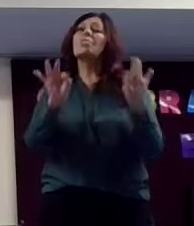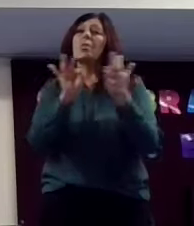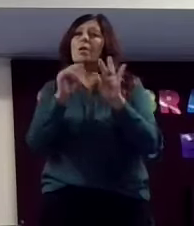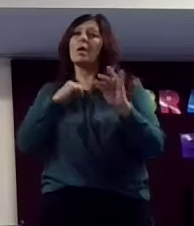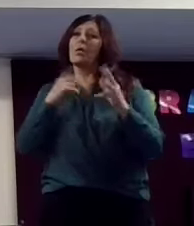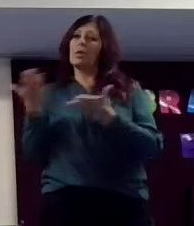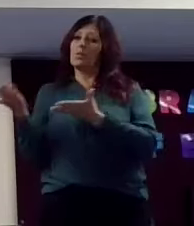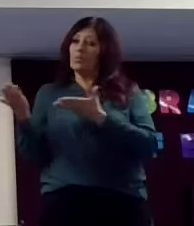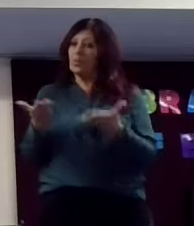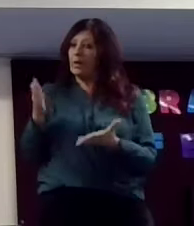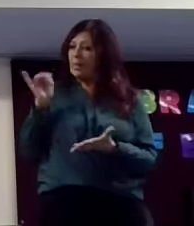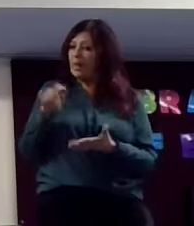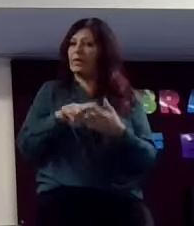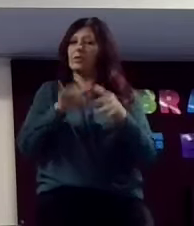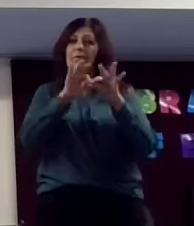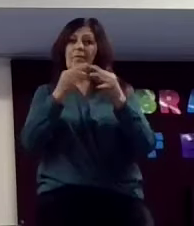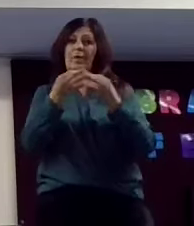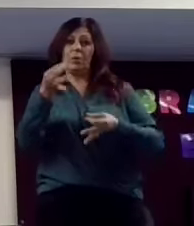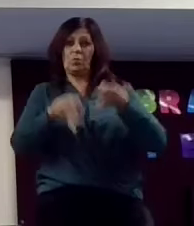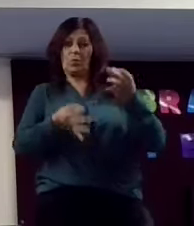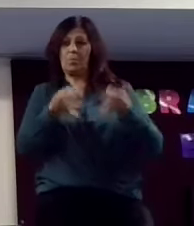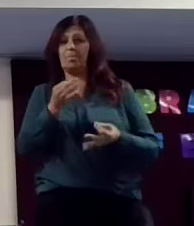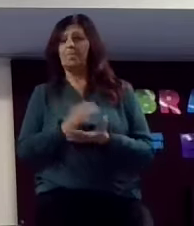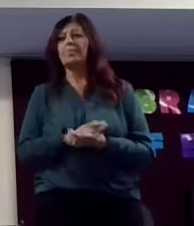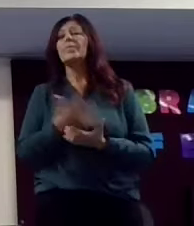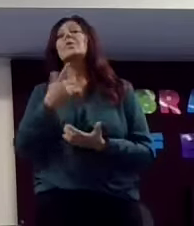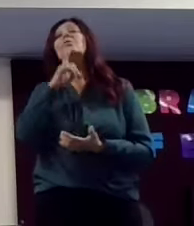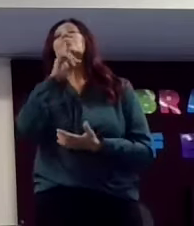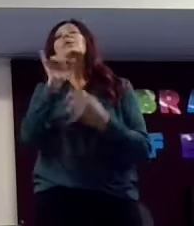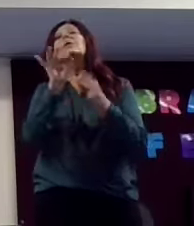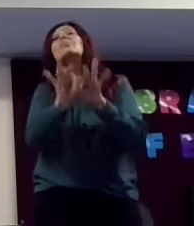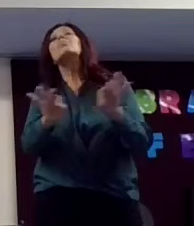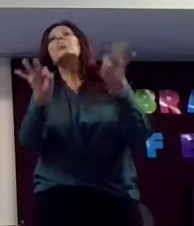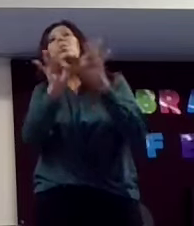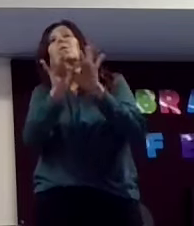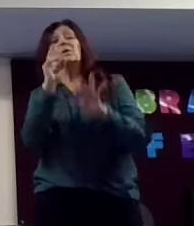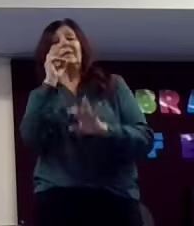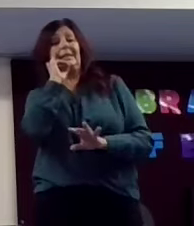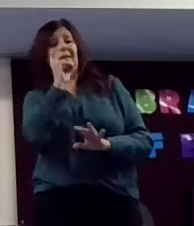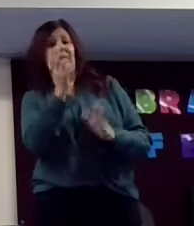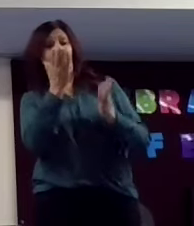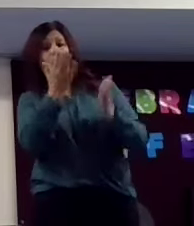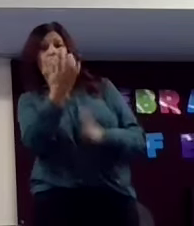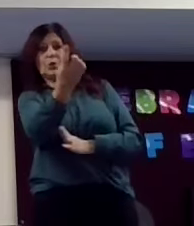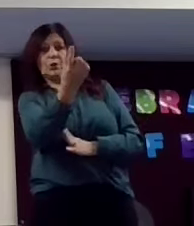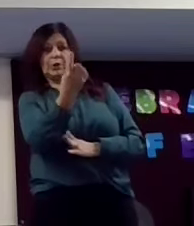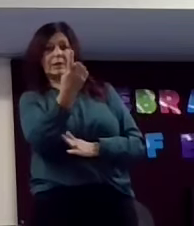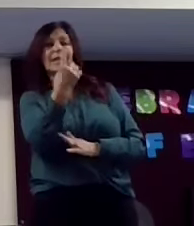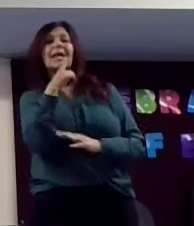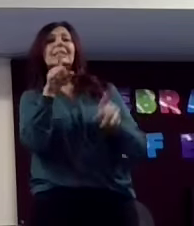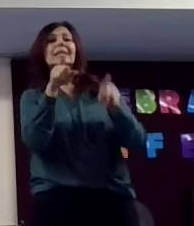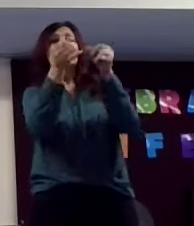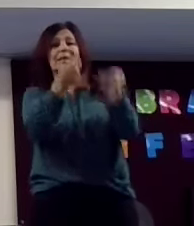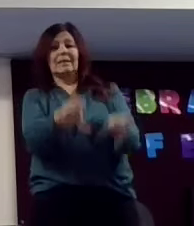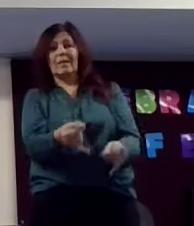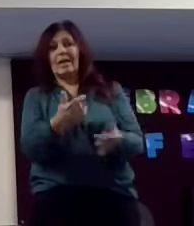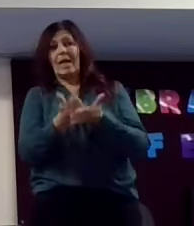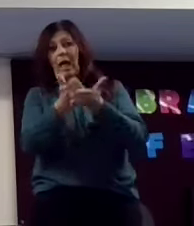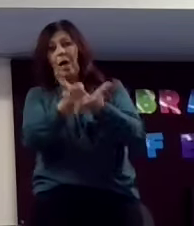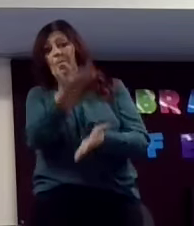And I want to bring that aspect to family court as well. It's really important to see the person standing in front of me as an individual and